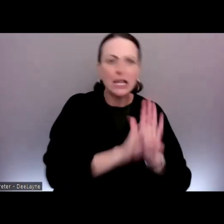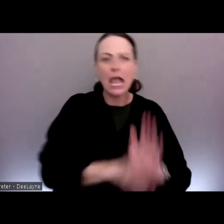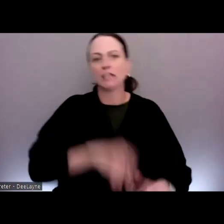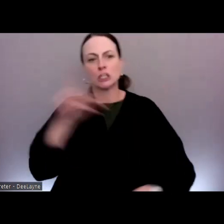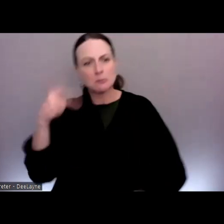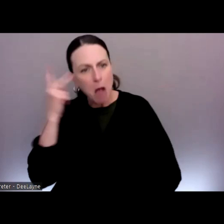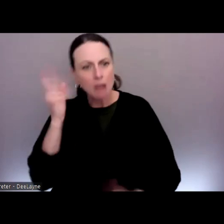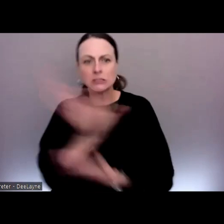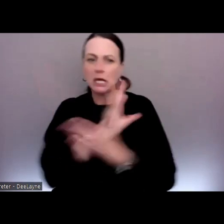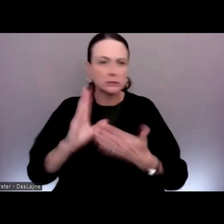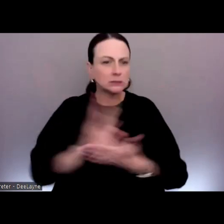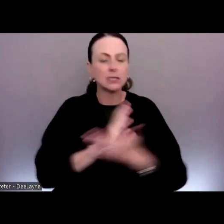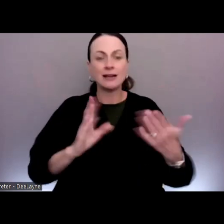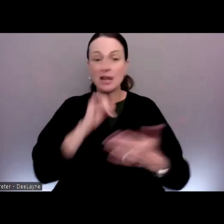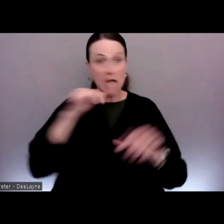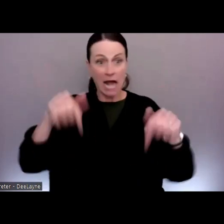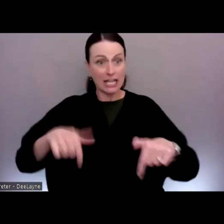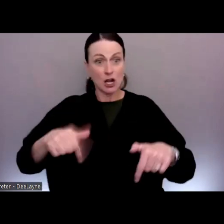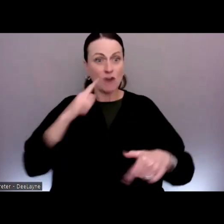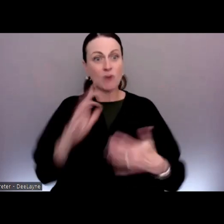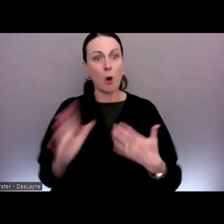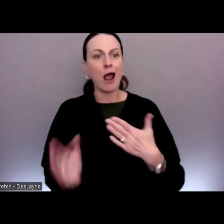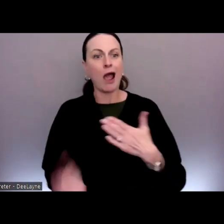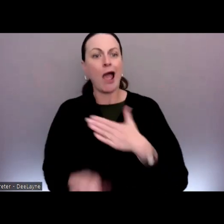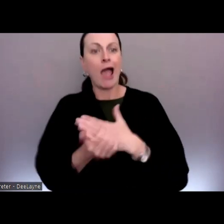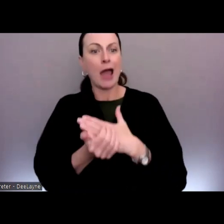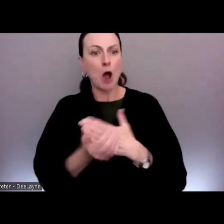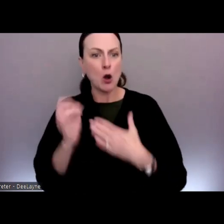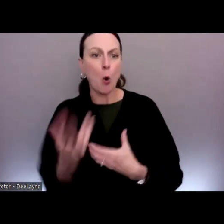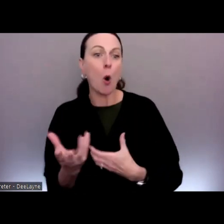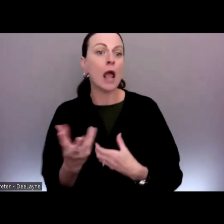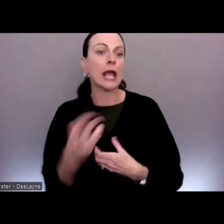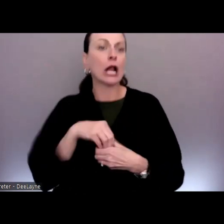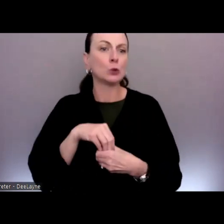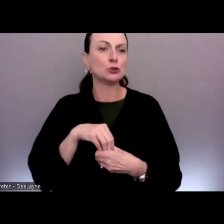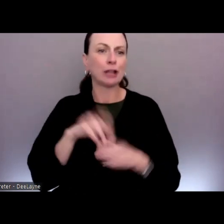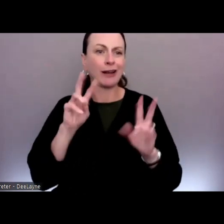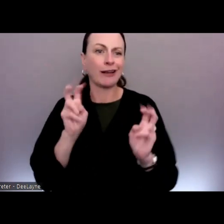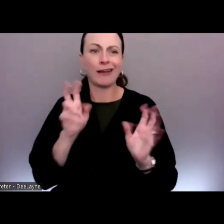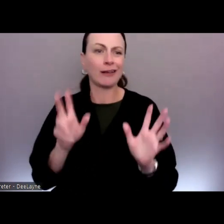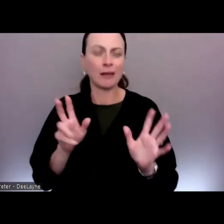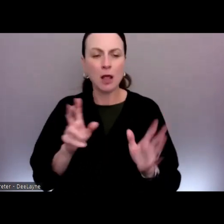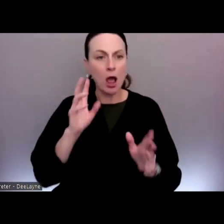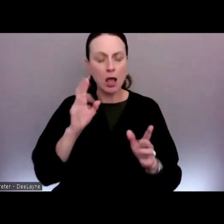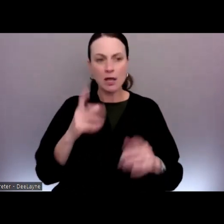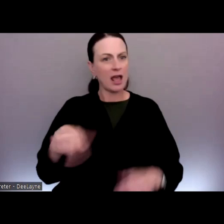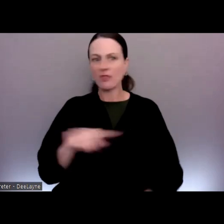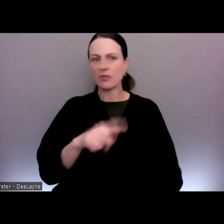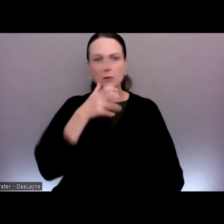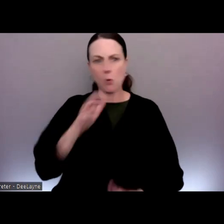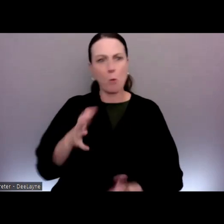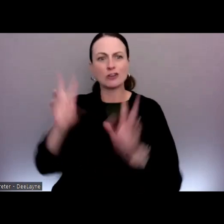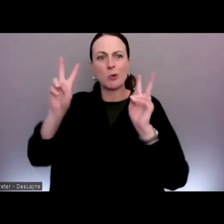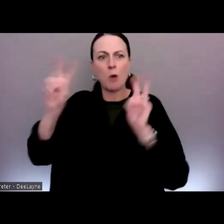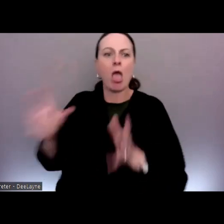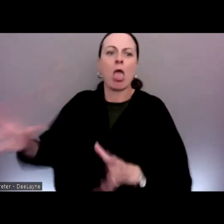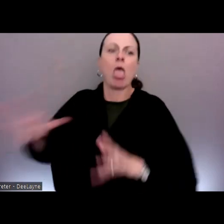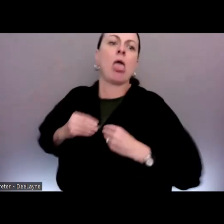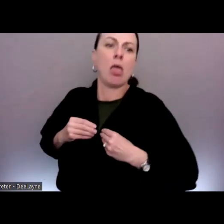are not here as add-ons or inclusions and are not trying to buy into the university we